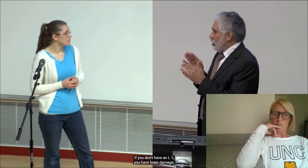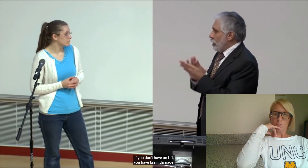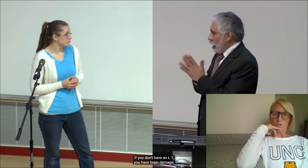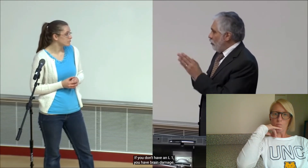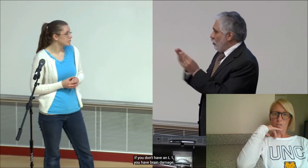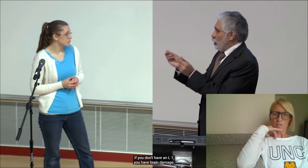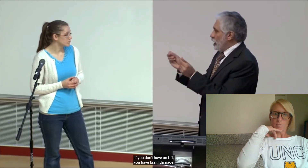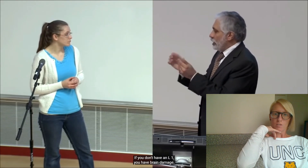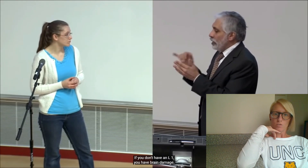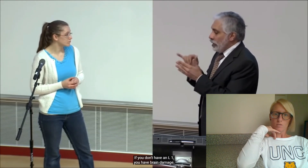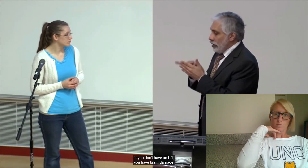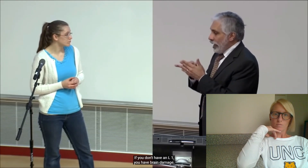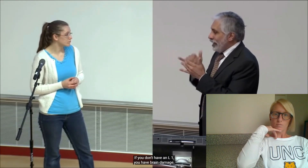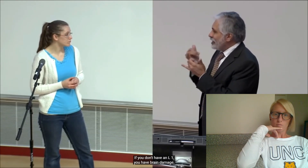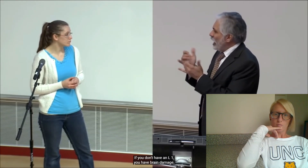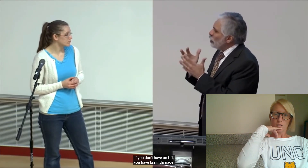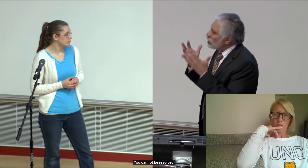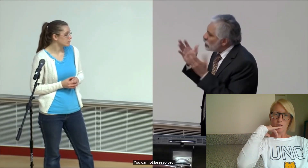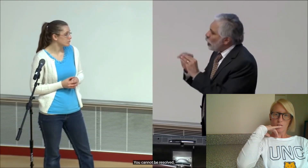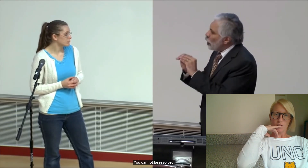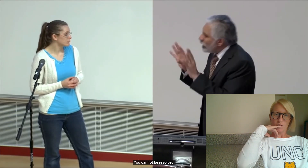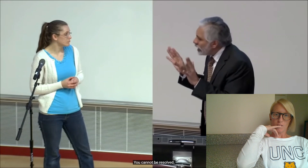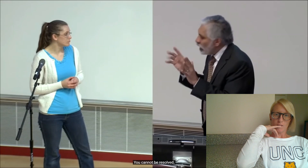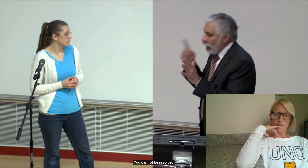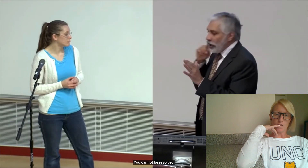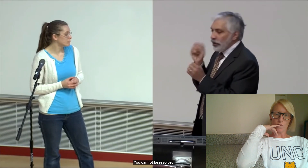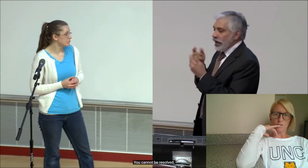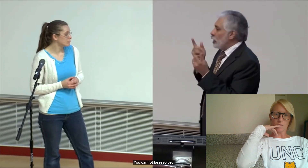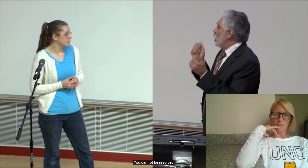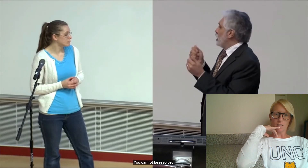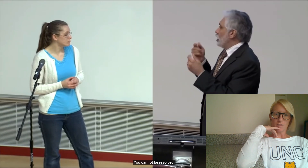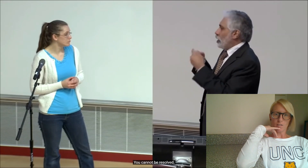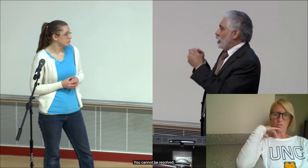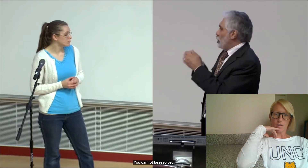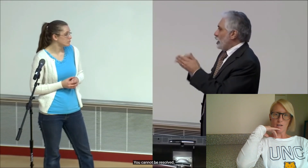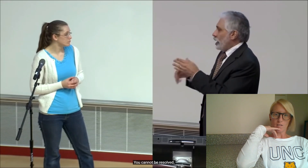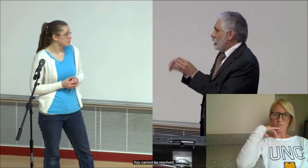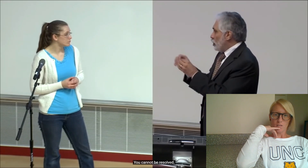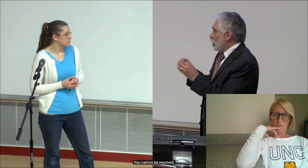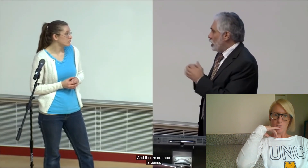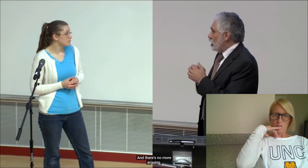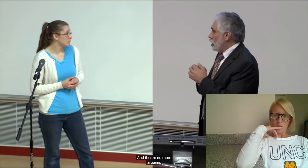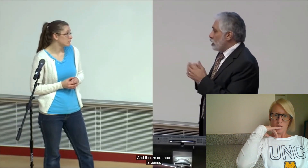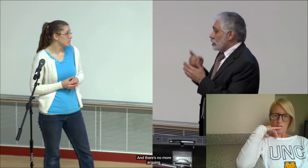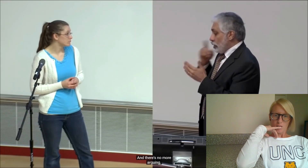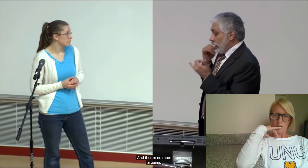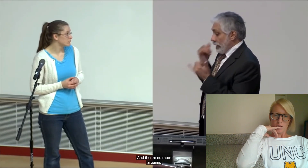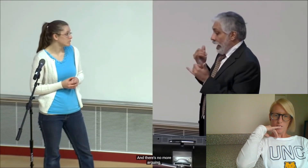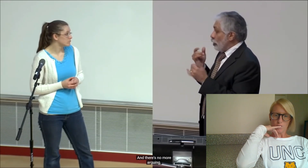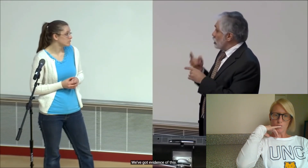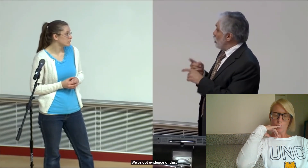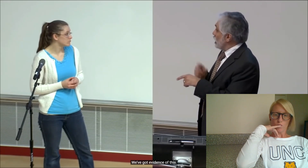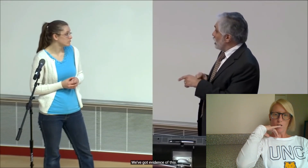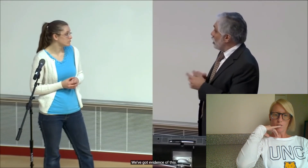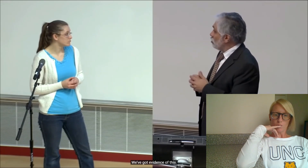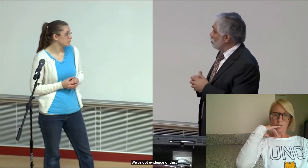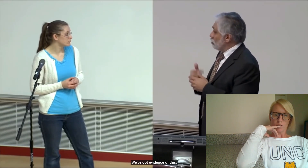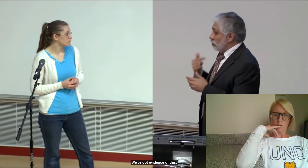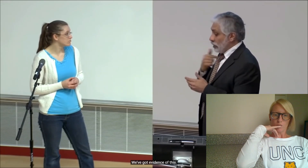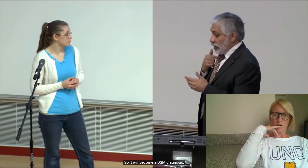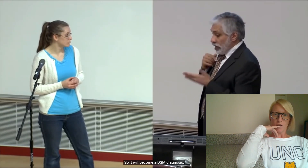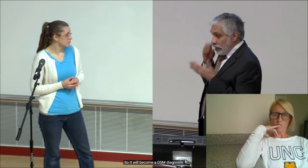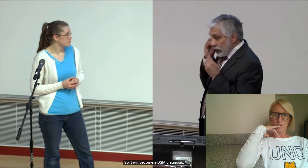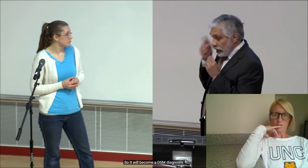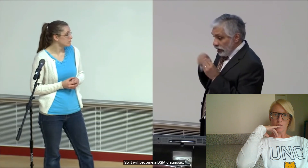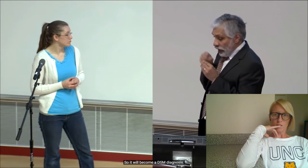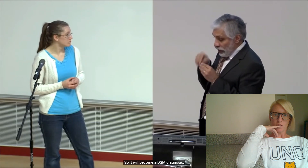brain damage. You have brain damage. It cannot be And resolved. they want to make that clear that And there's no more arguing. There's We've no got more evidence of arguing.